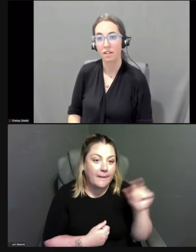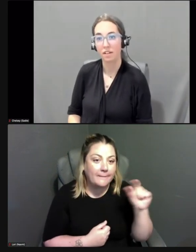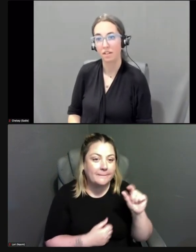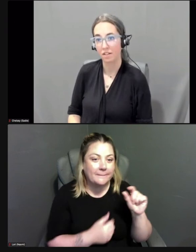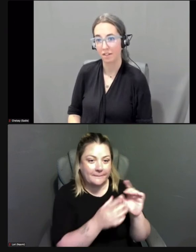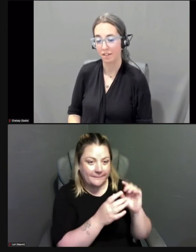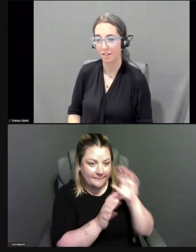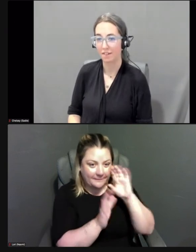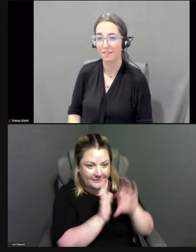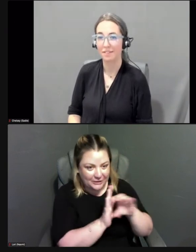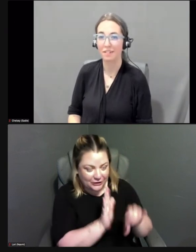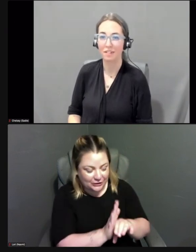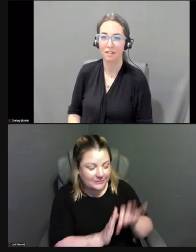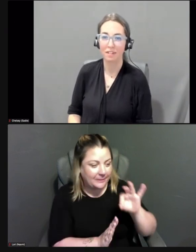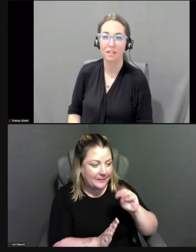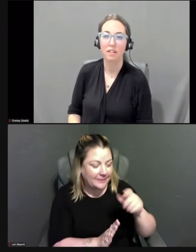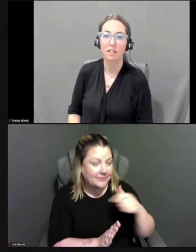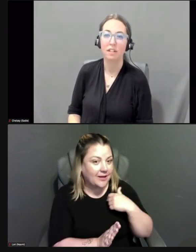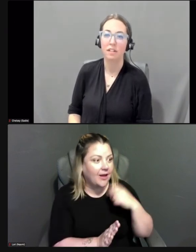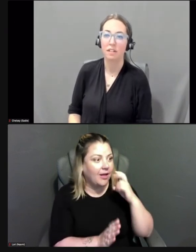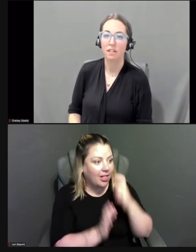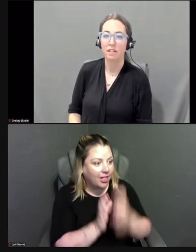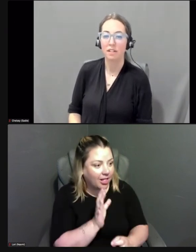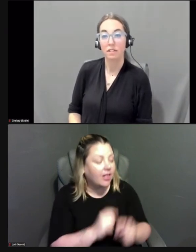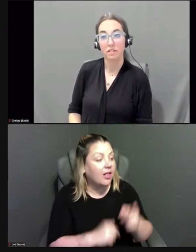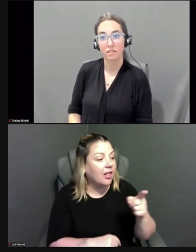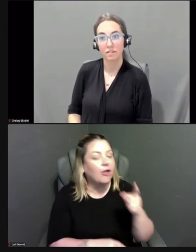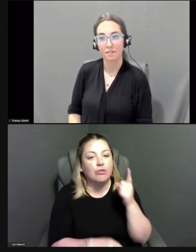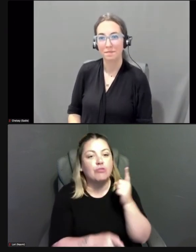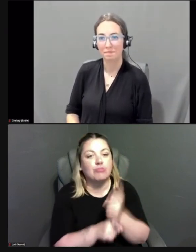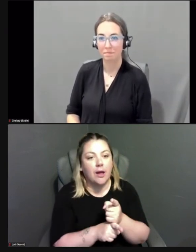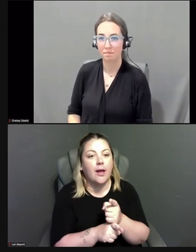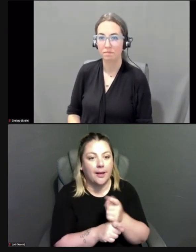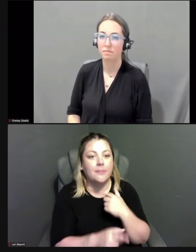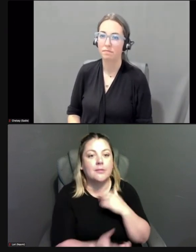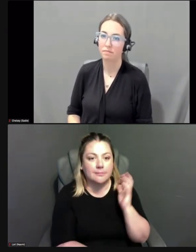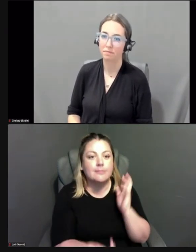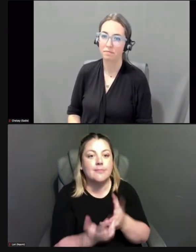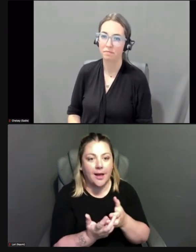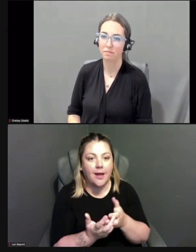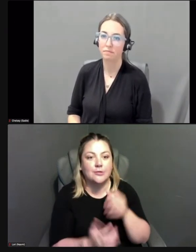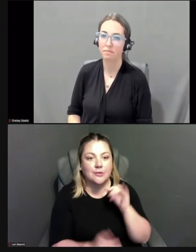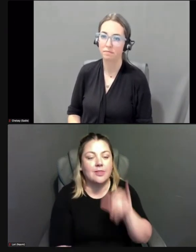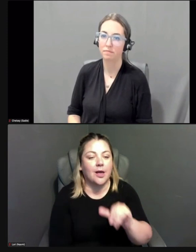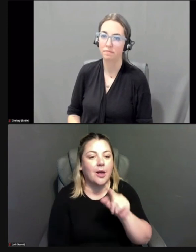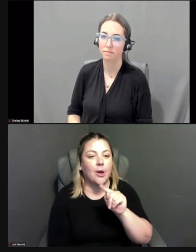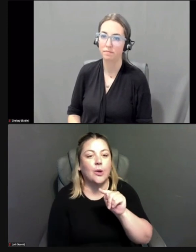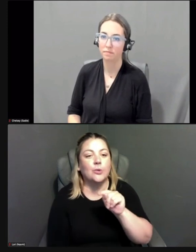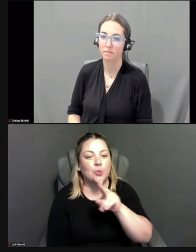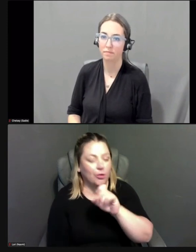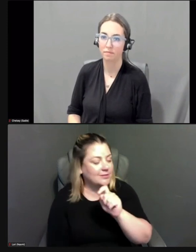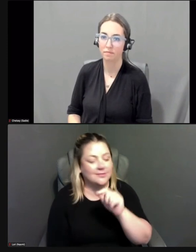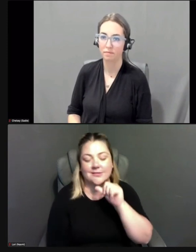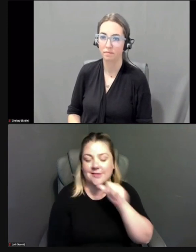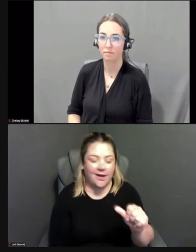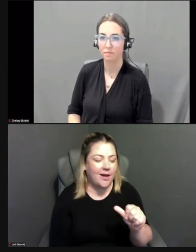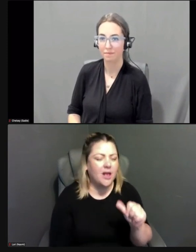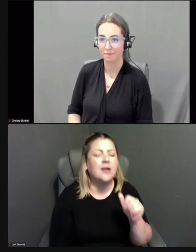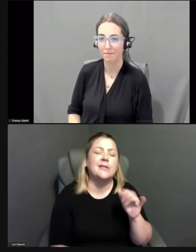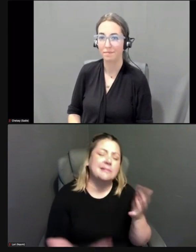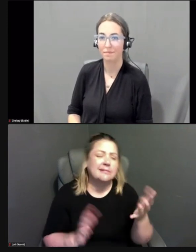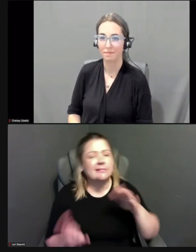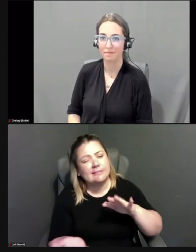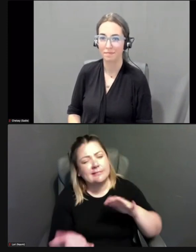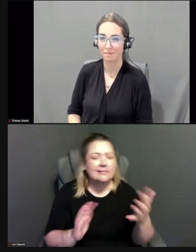95% of the time, I much more heavily relate as a Taurus. There are some times where I like relate a little bit more